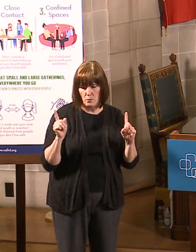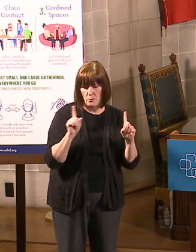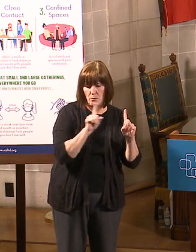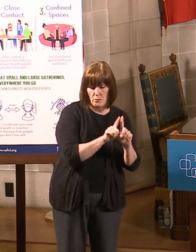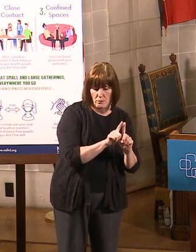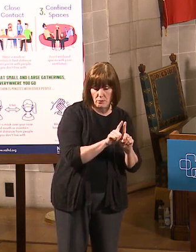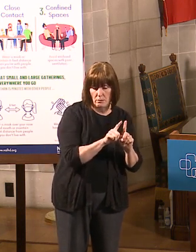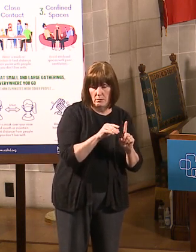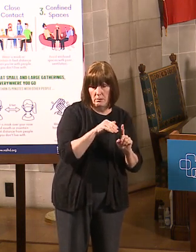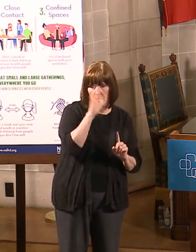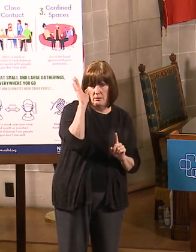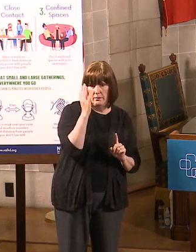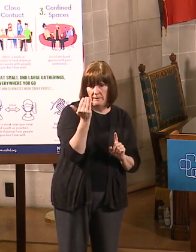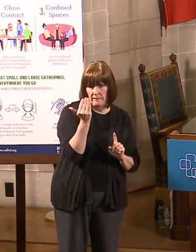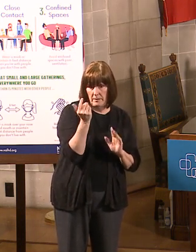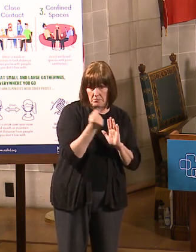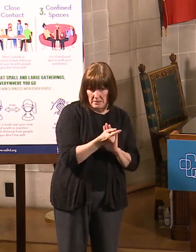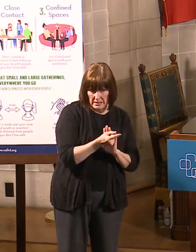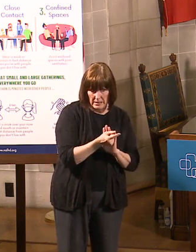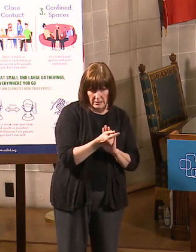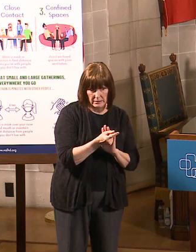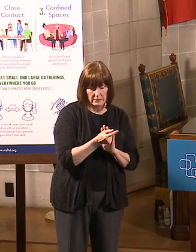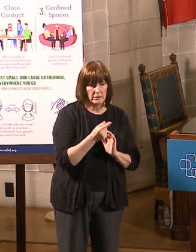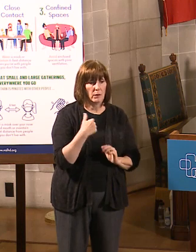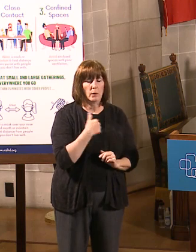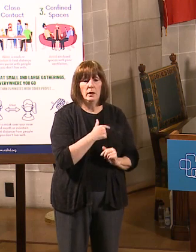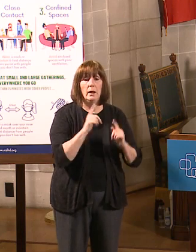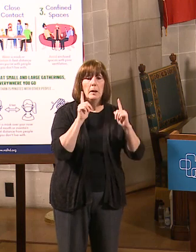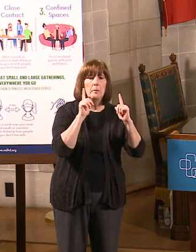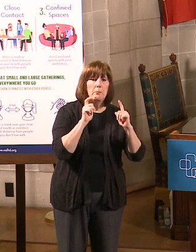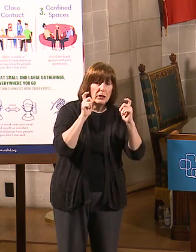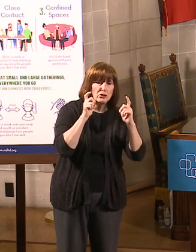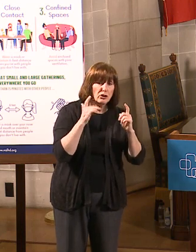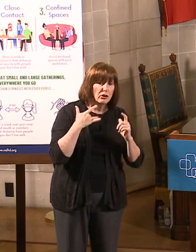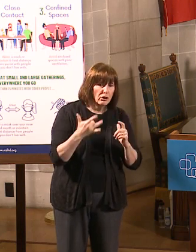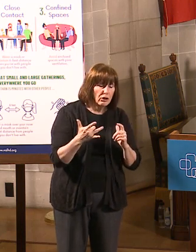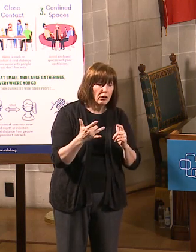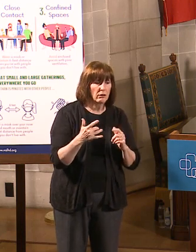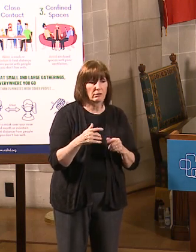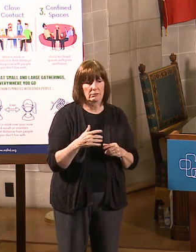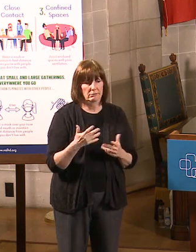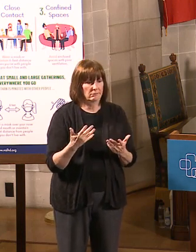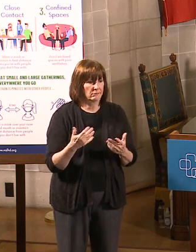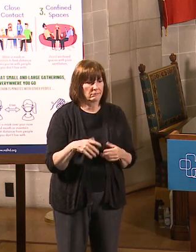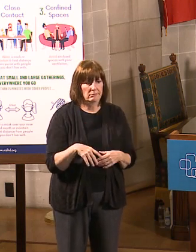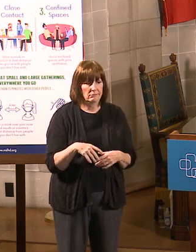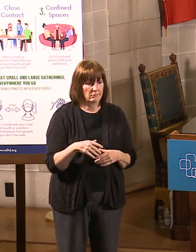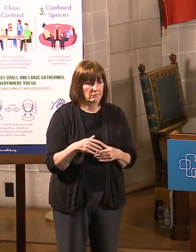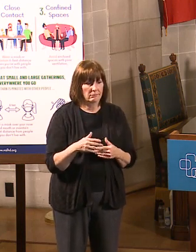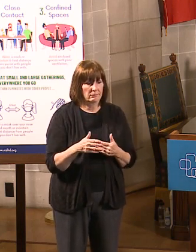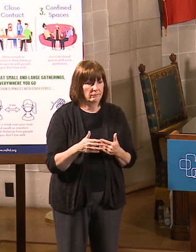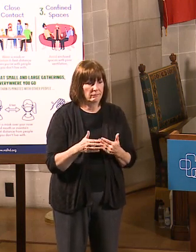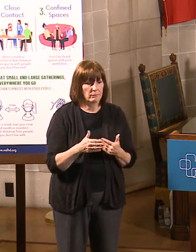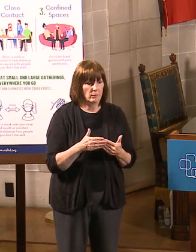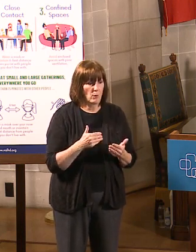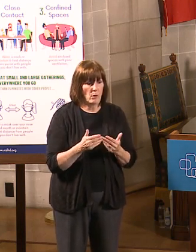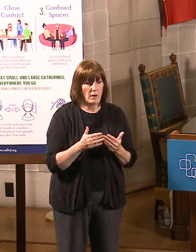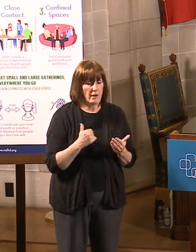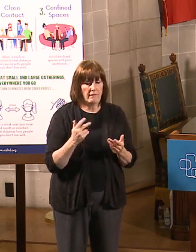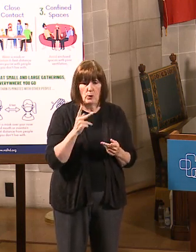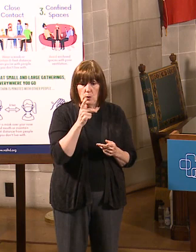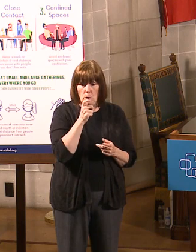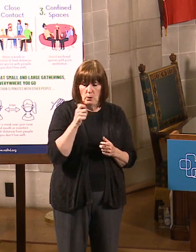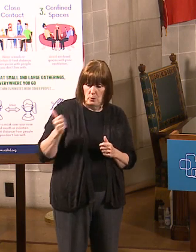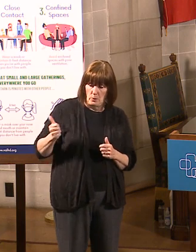minutes or more. So oftentimes when I'm taking a picture, certainly at the, whatever the preference is for the person who's getting the picture